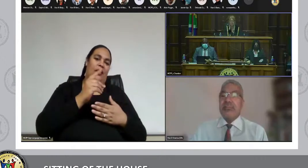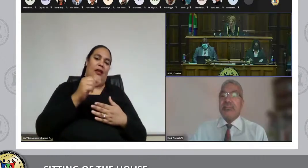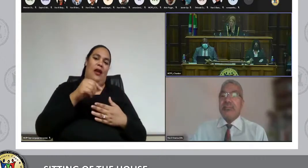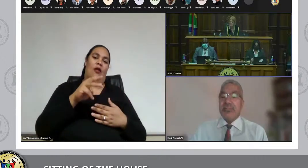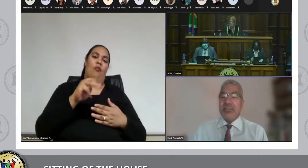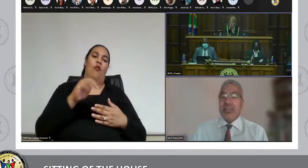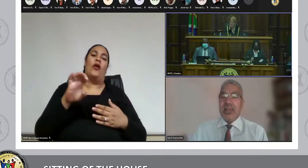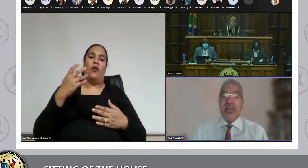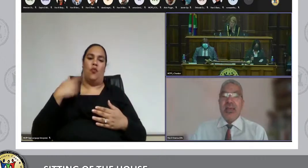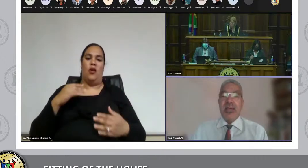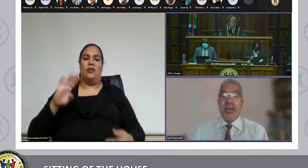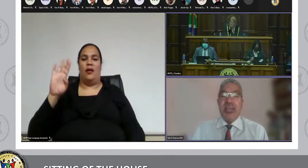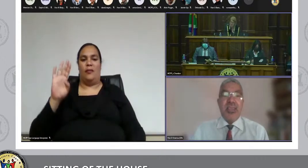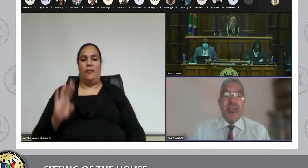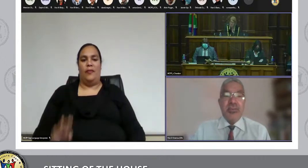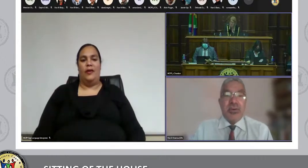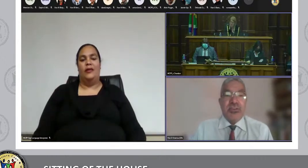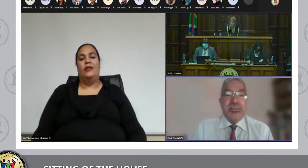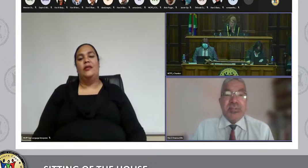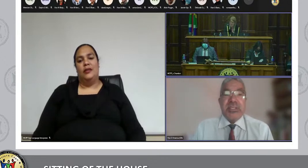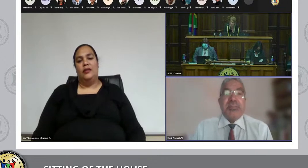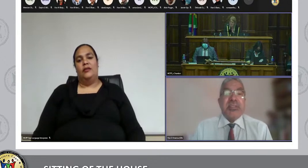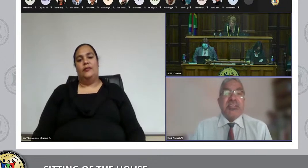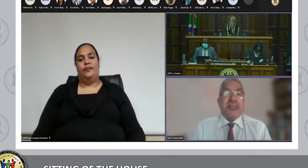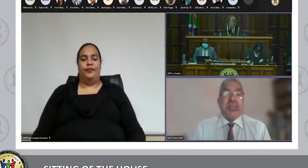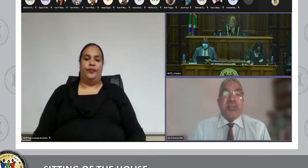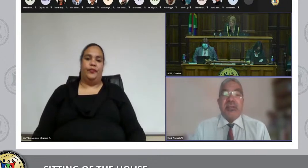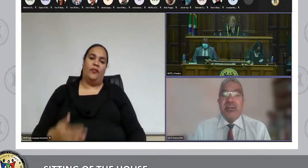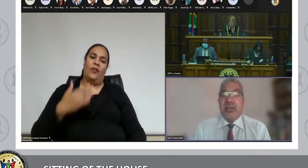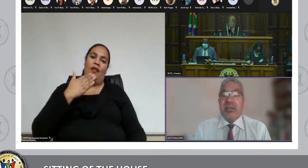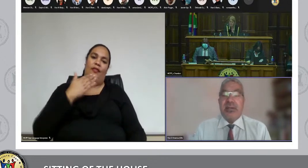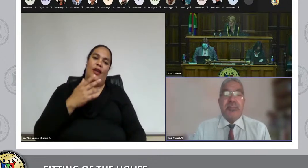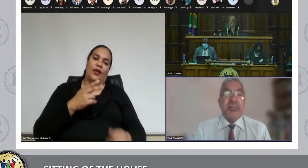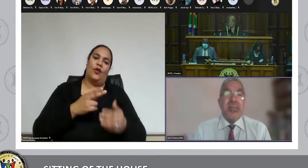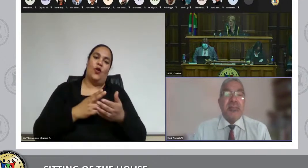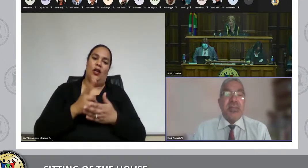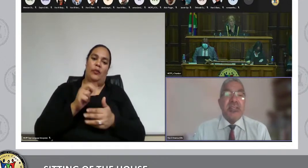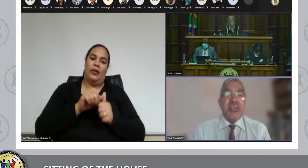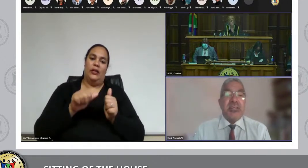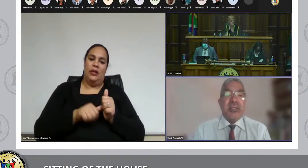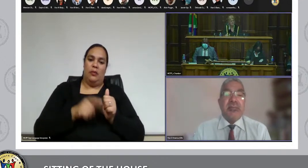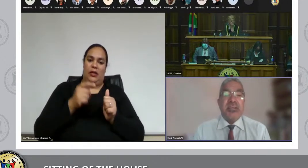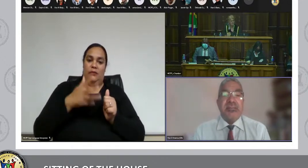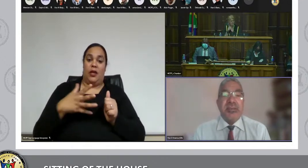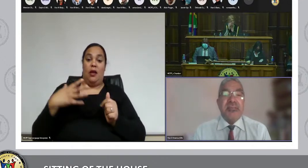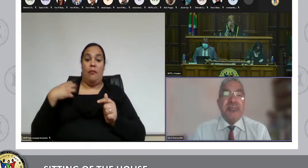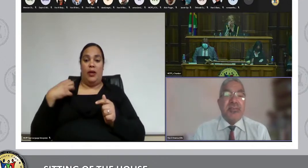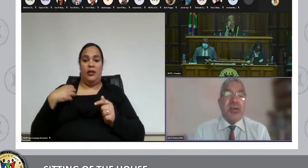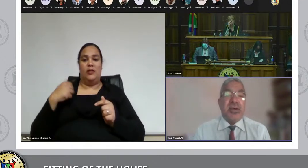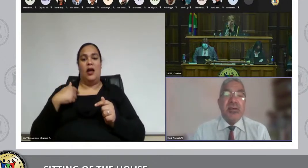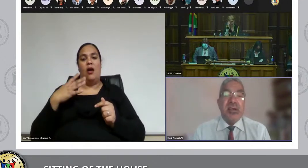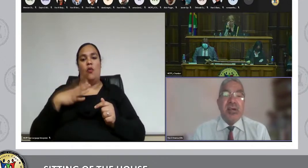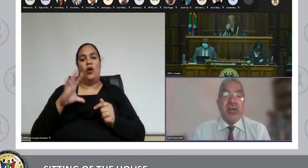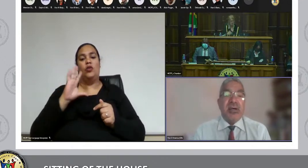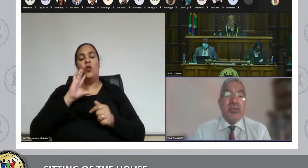was up. Thank you, Honourable Deputy Speaker. Minister, ek wil net vir u